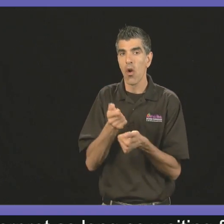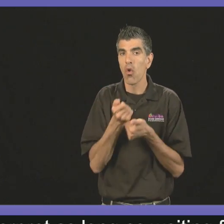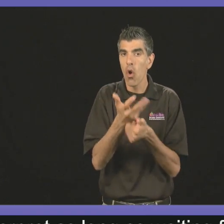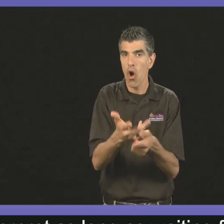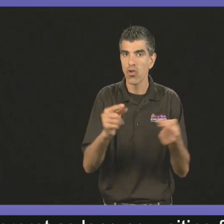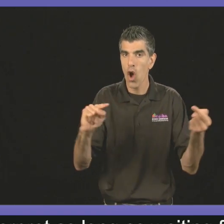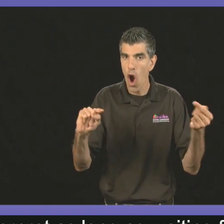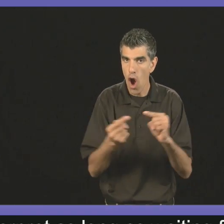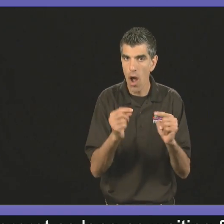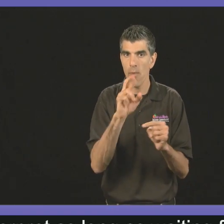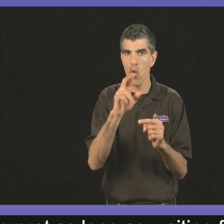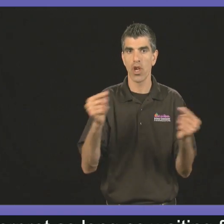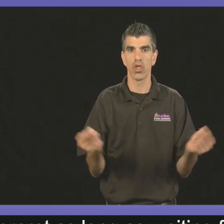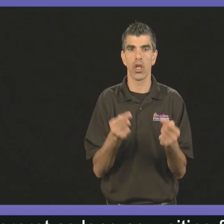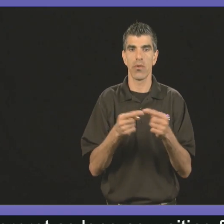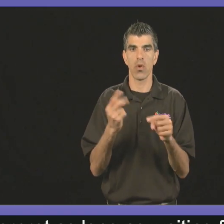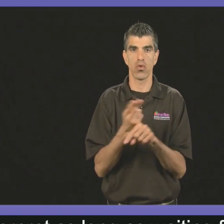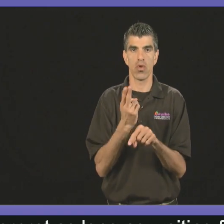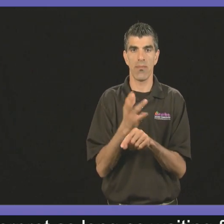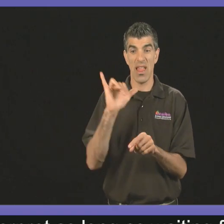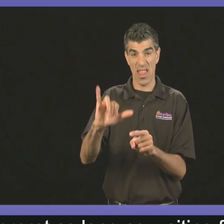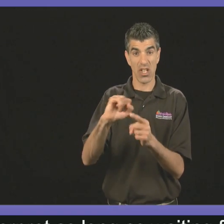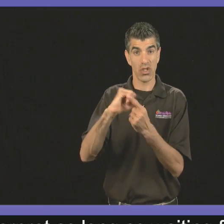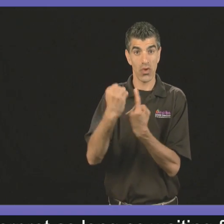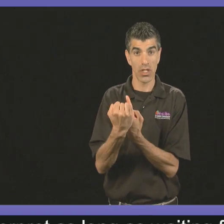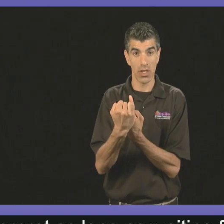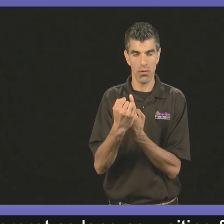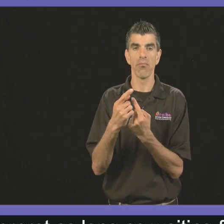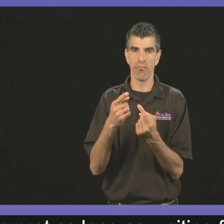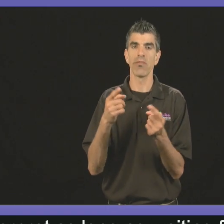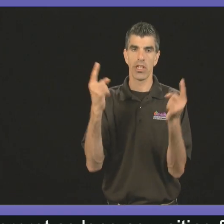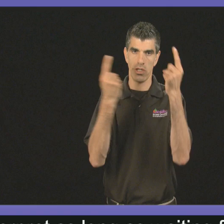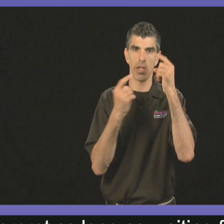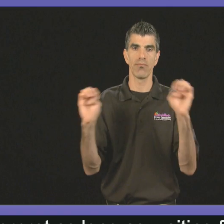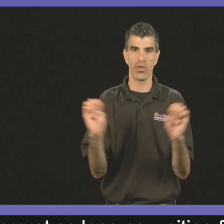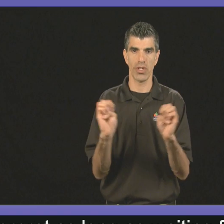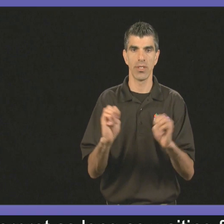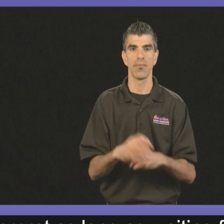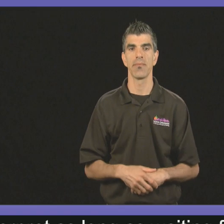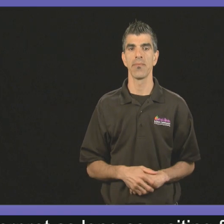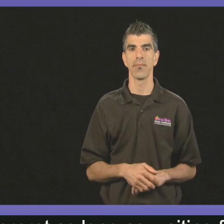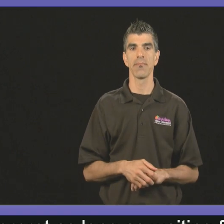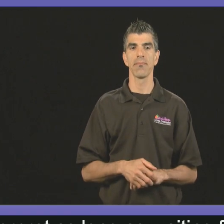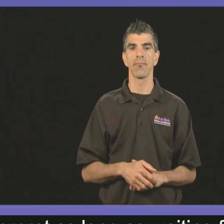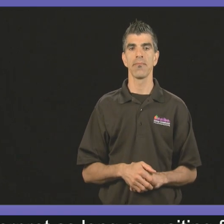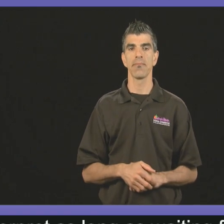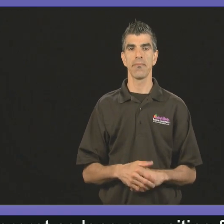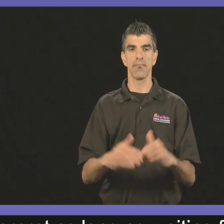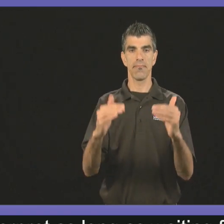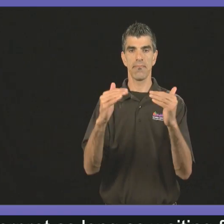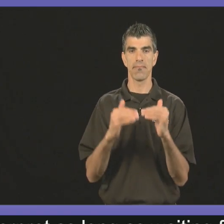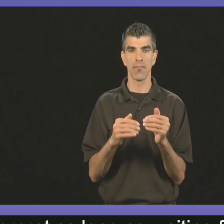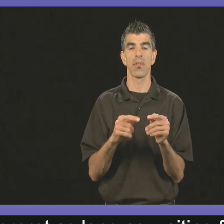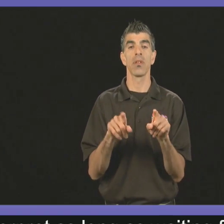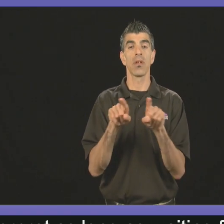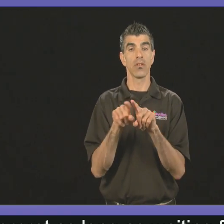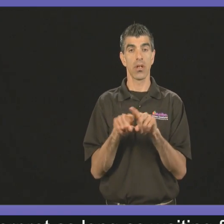They may interpret as long as waiting for a licensed interpreter would cause harm or injury.